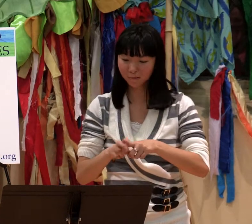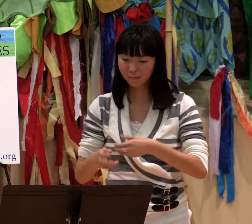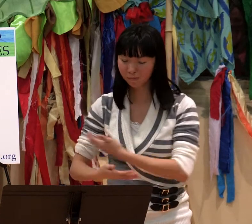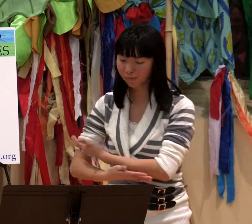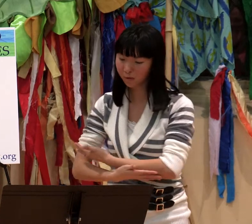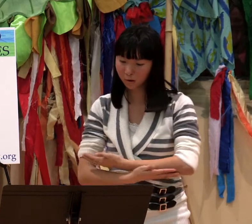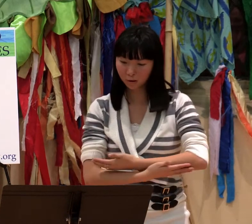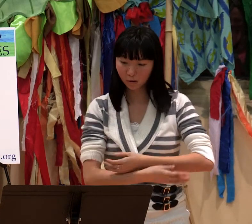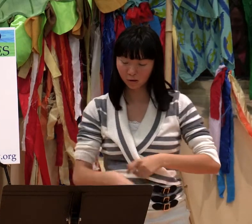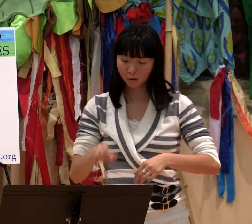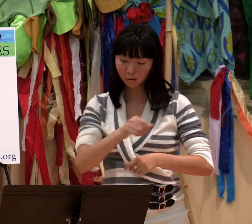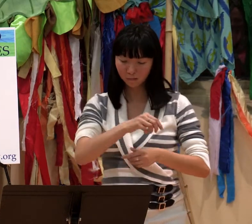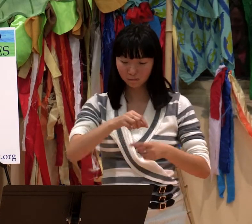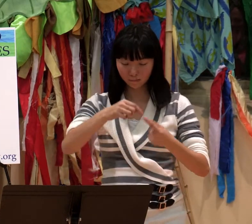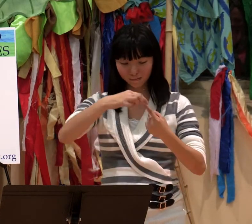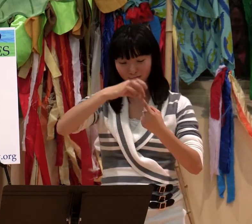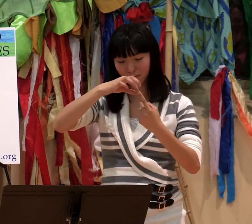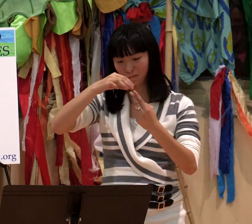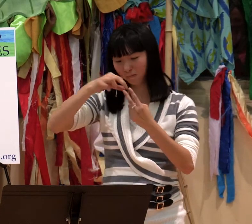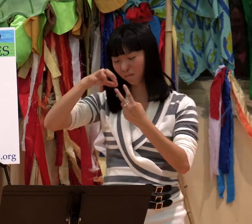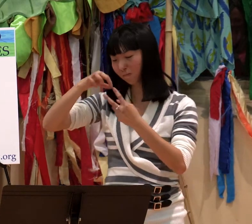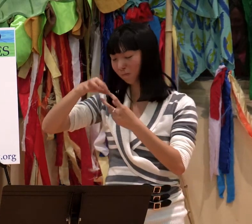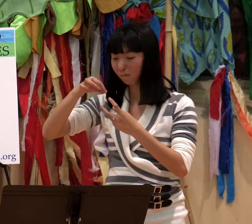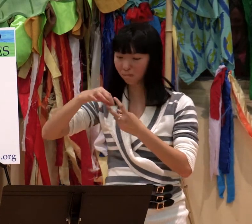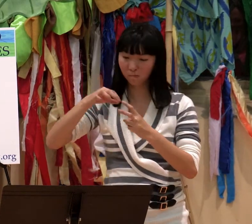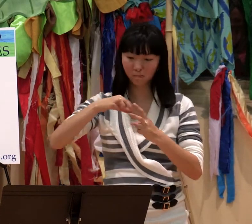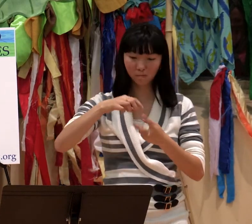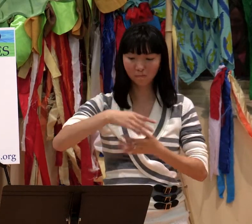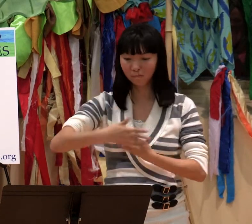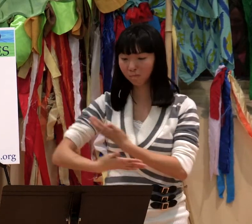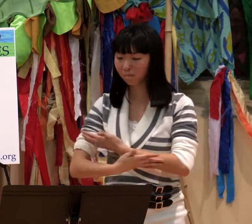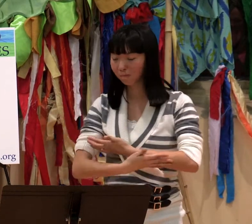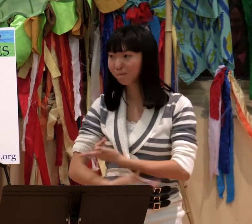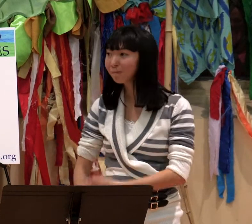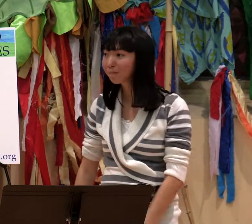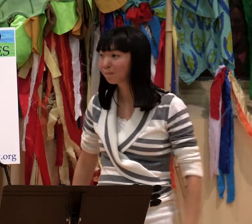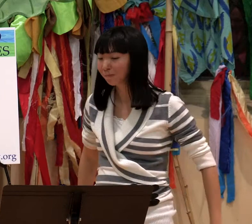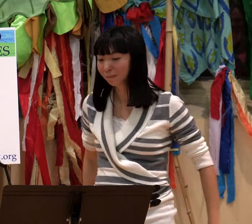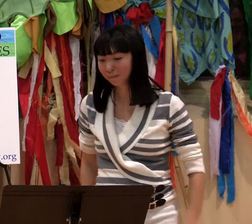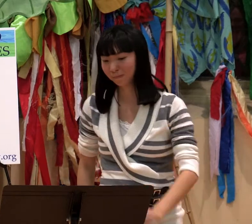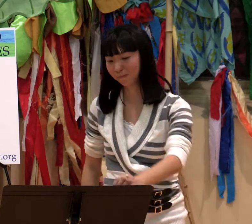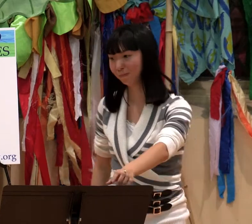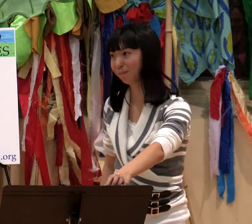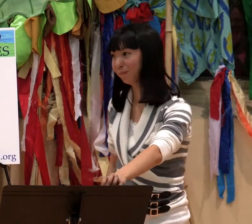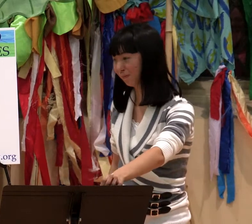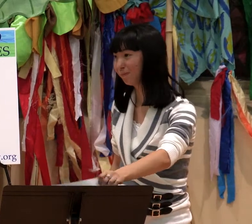landing to take care of its babies.